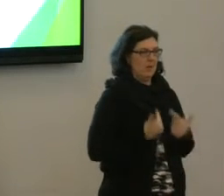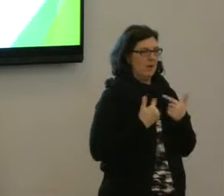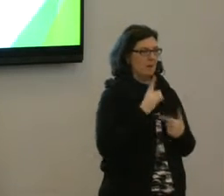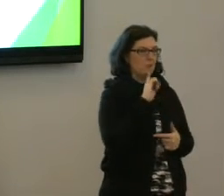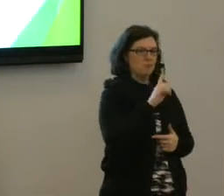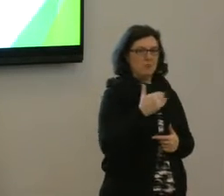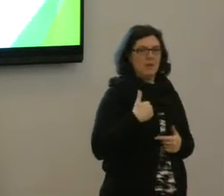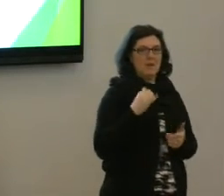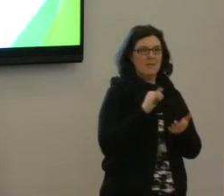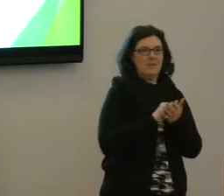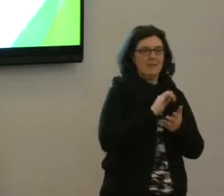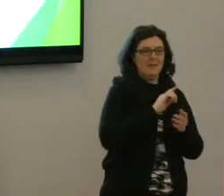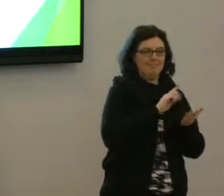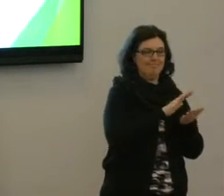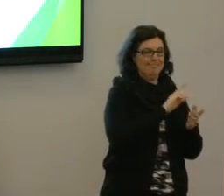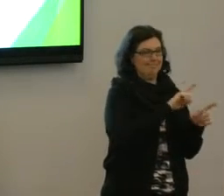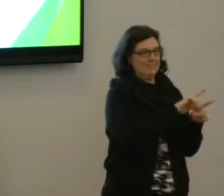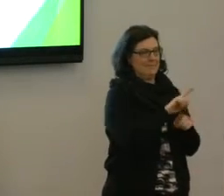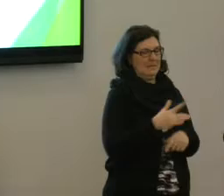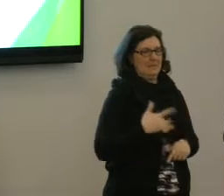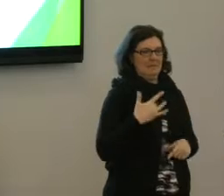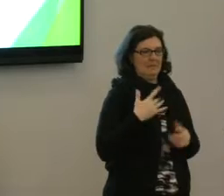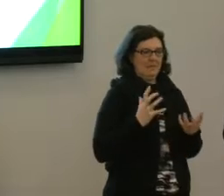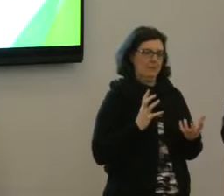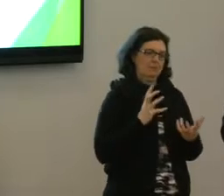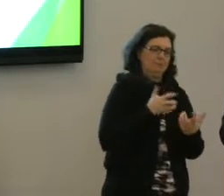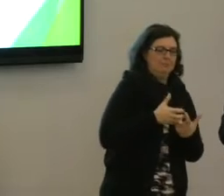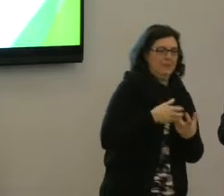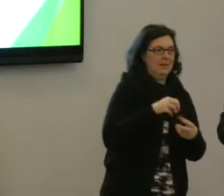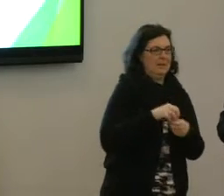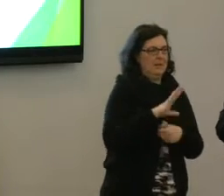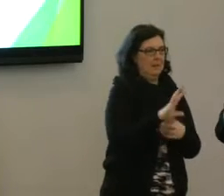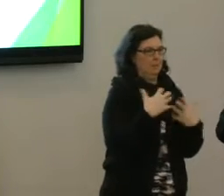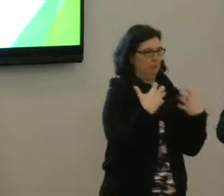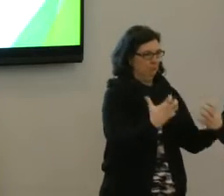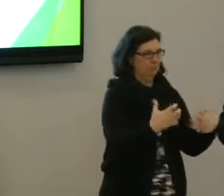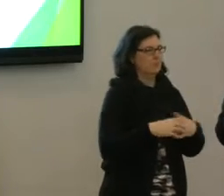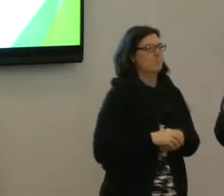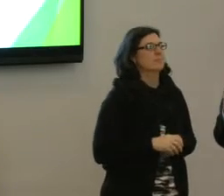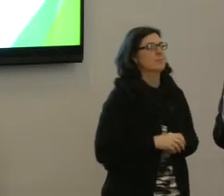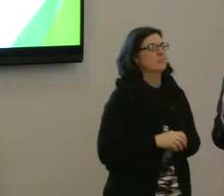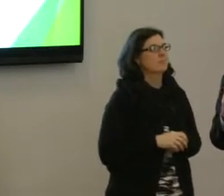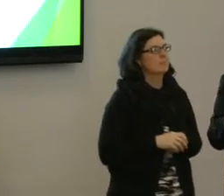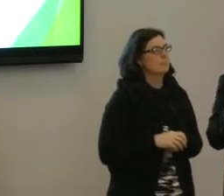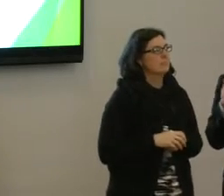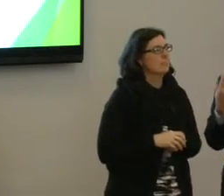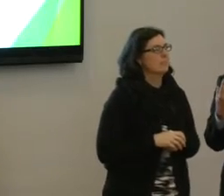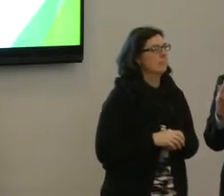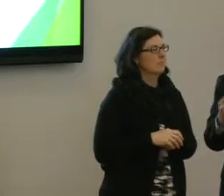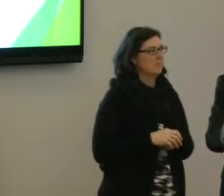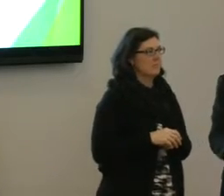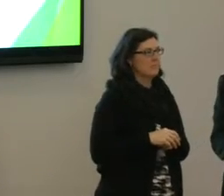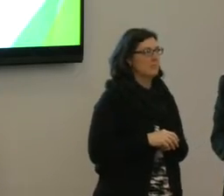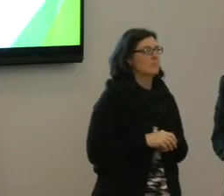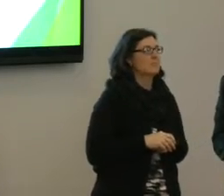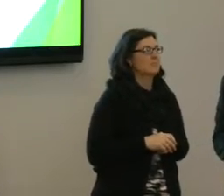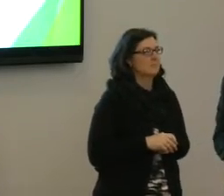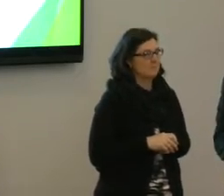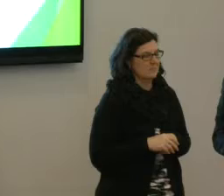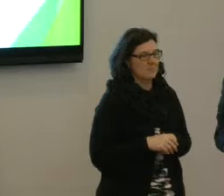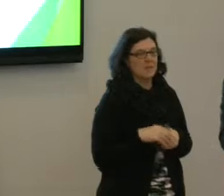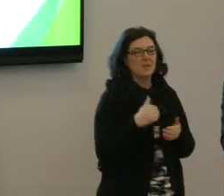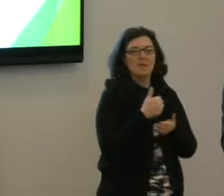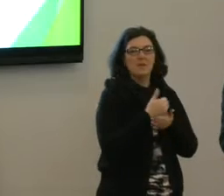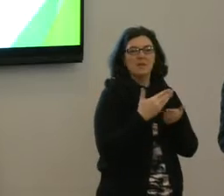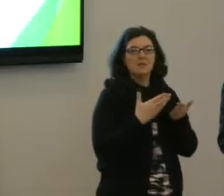that same kind of feeling. And the barriers have been partly because clergy never got any training around